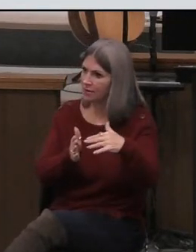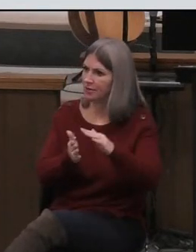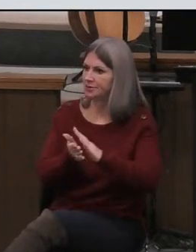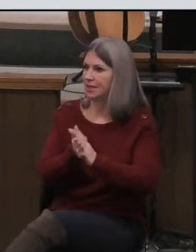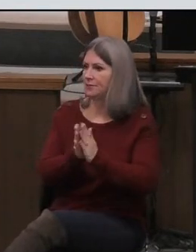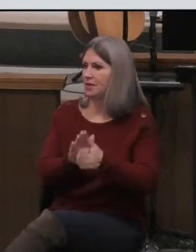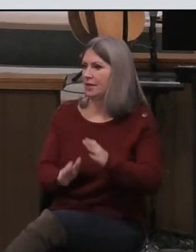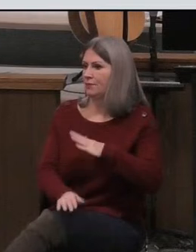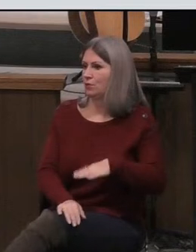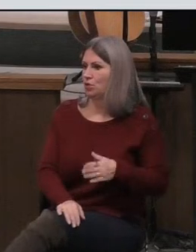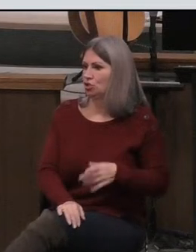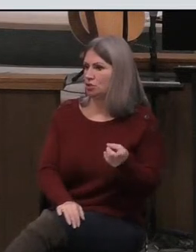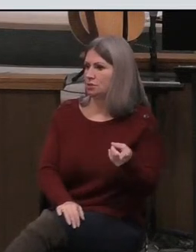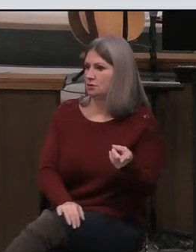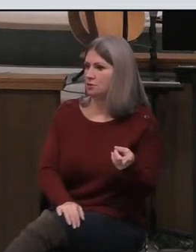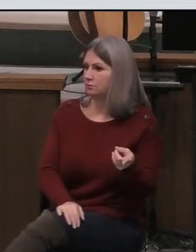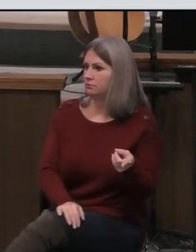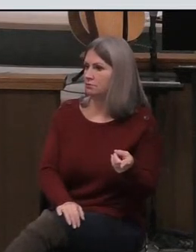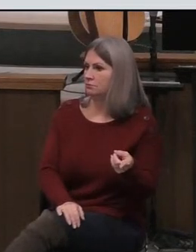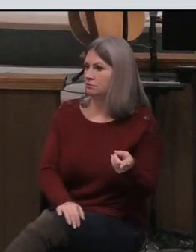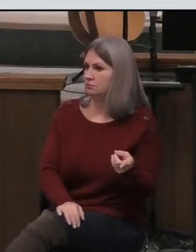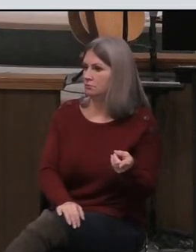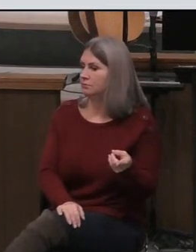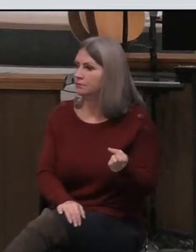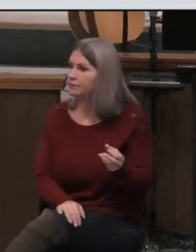Christians and worked in